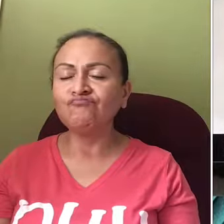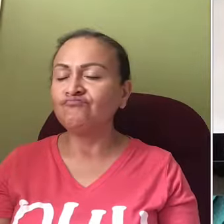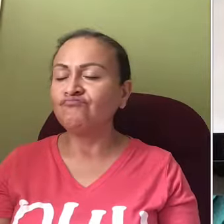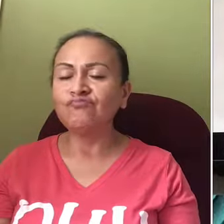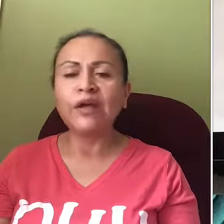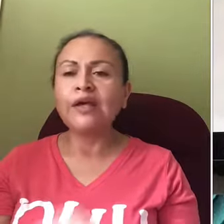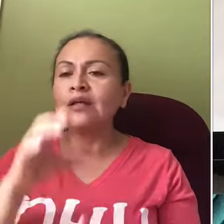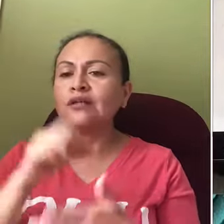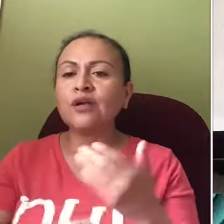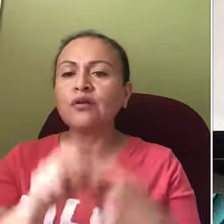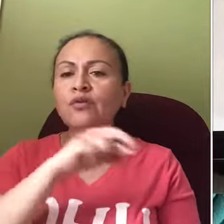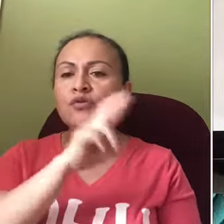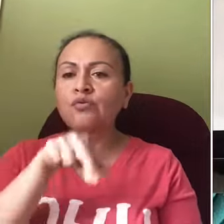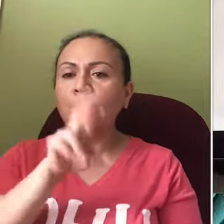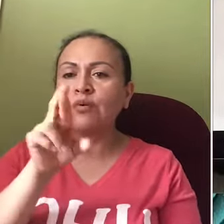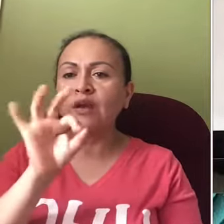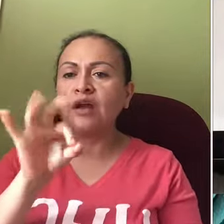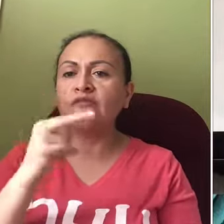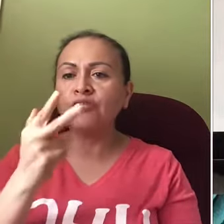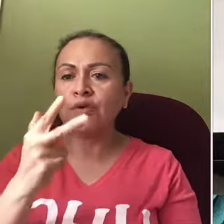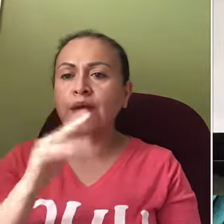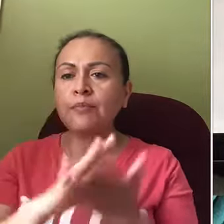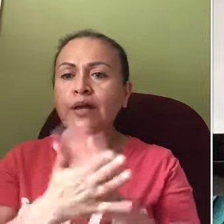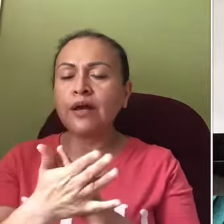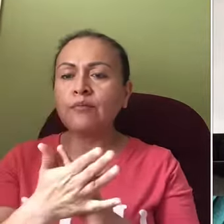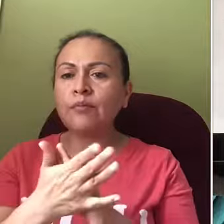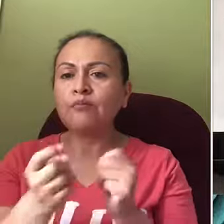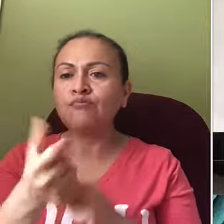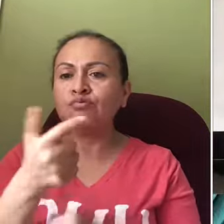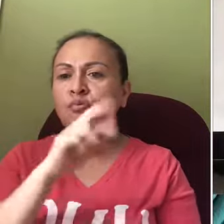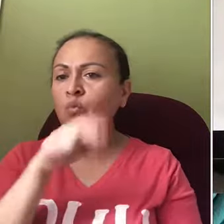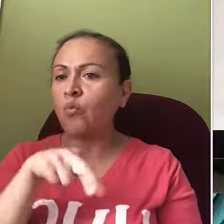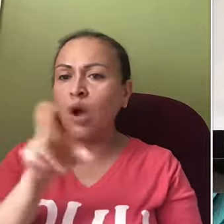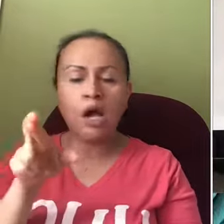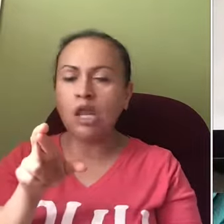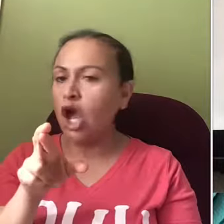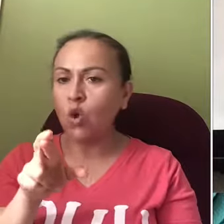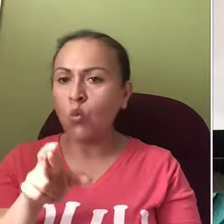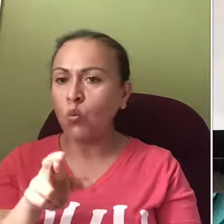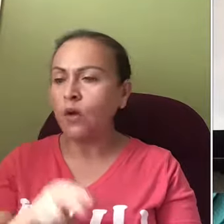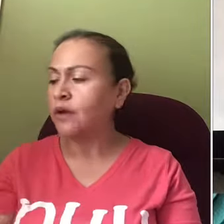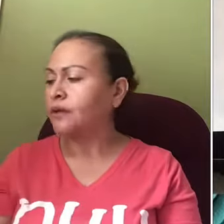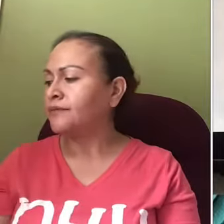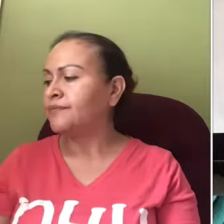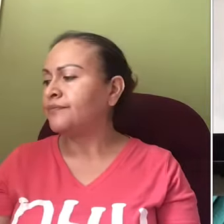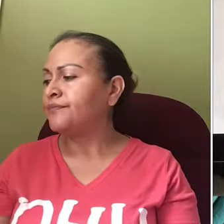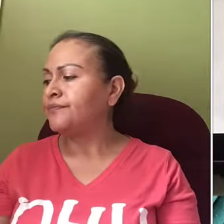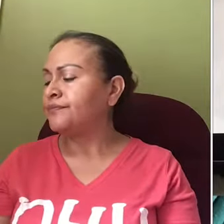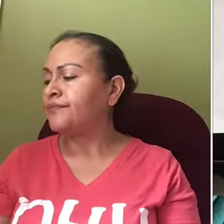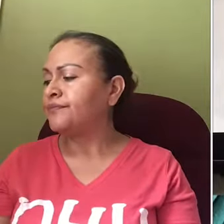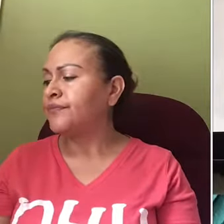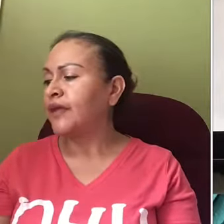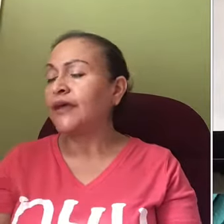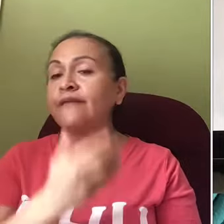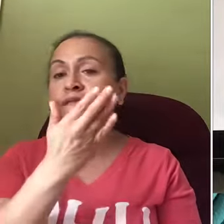the square root of 3 and have it be an integer. So what I'll need to do is I'm just going to multiply 15 times